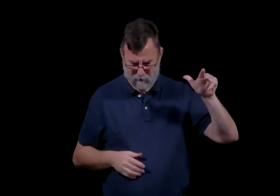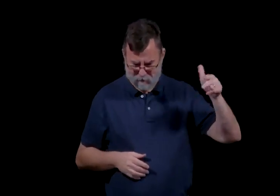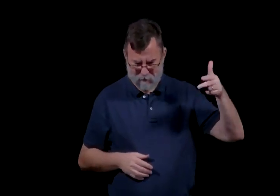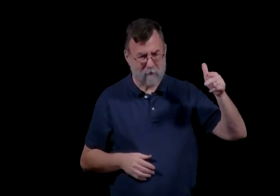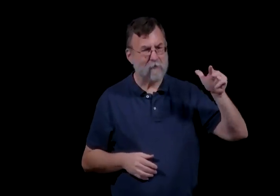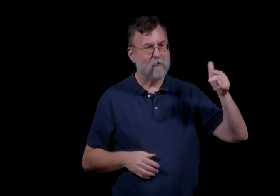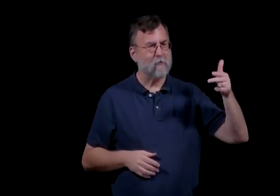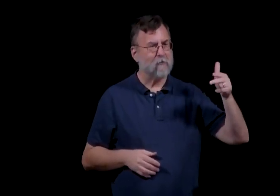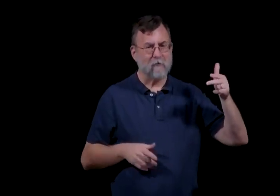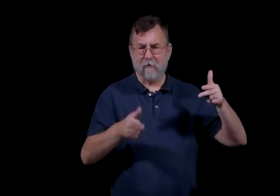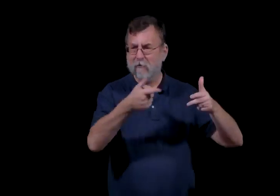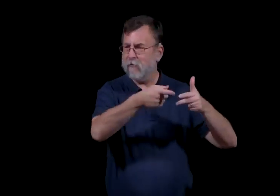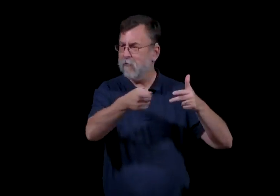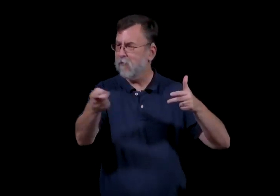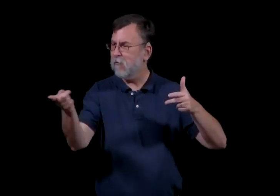word?